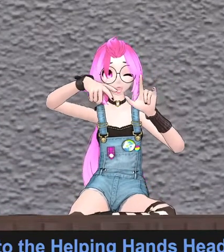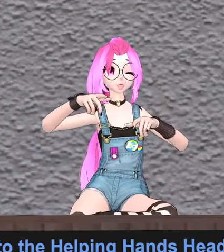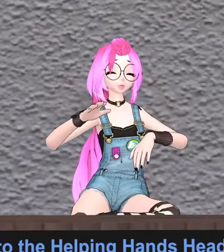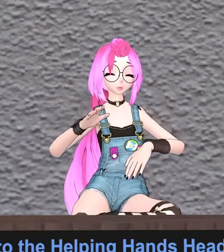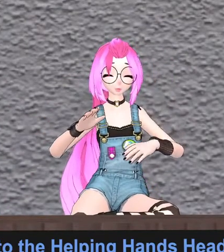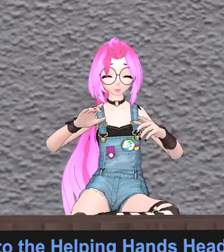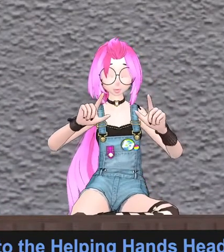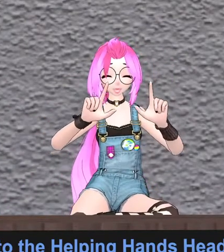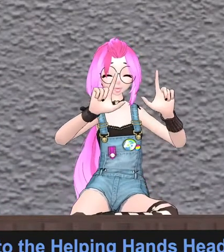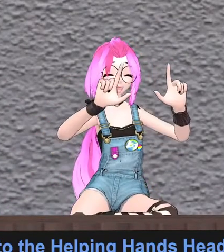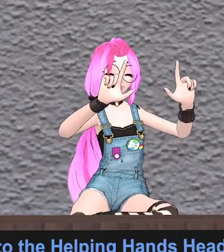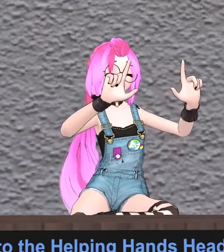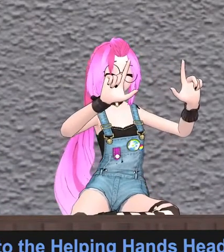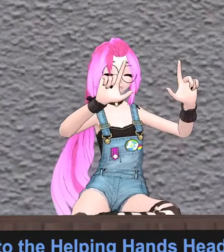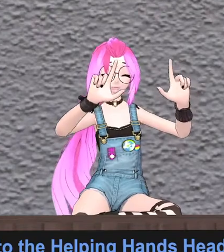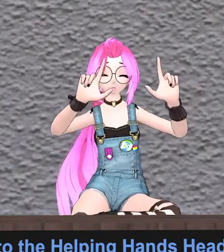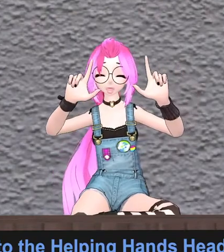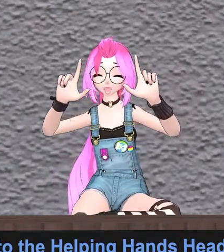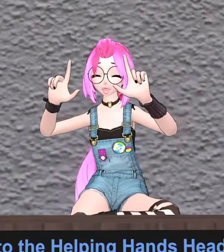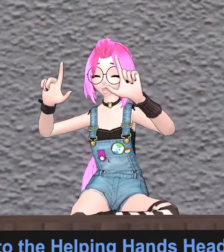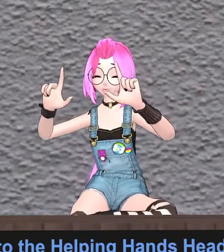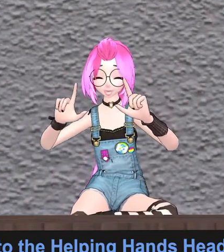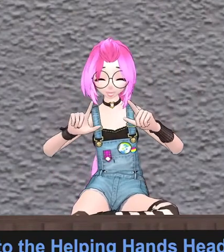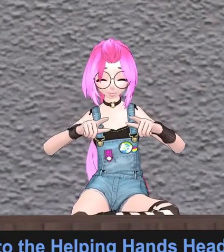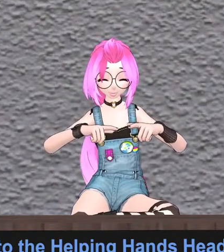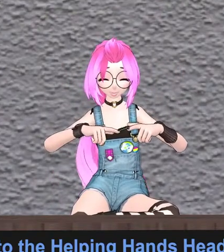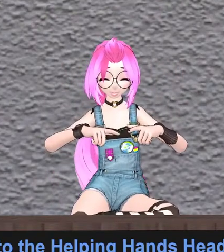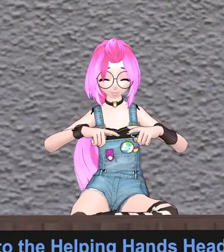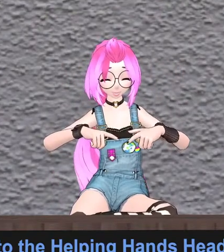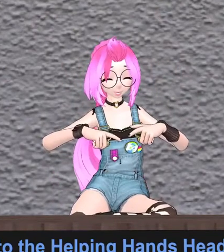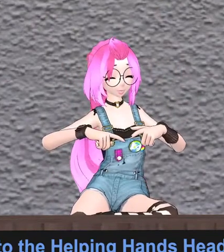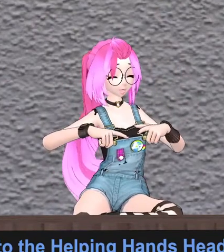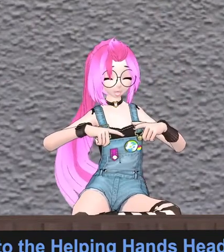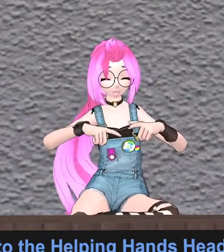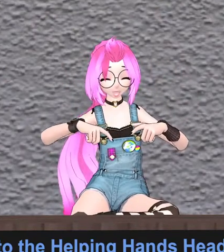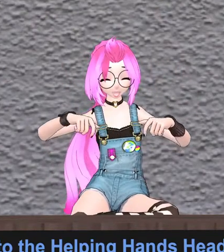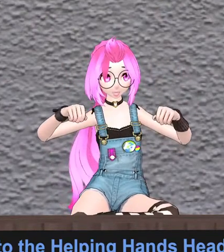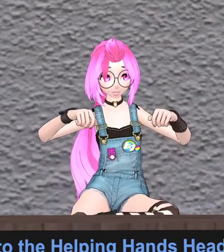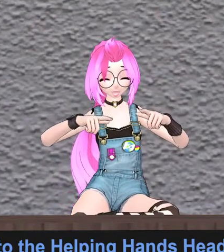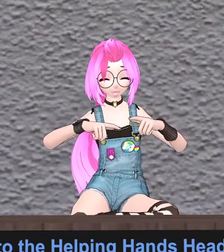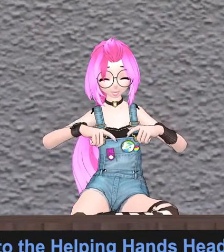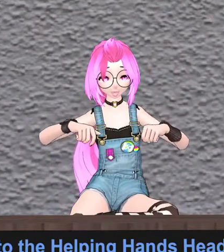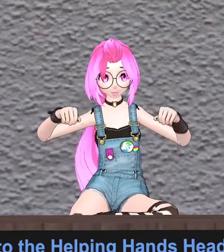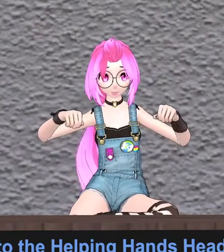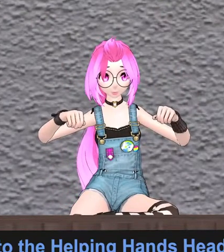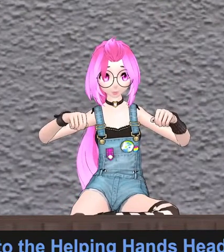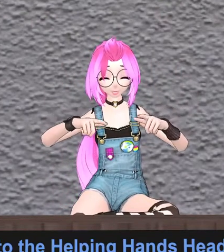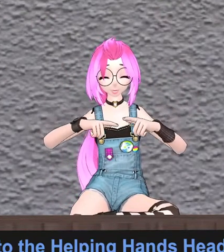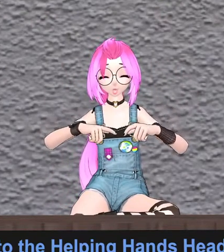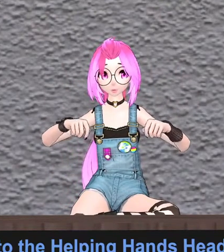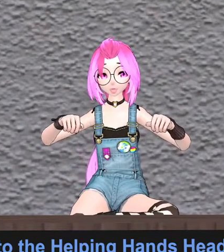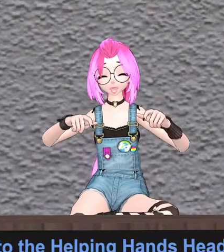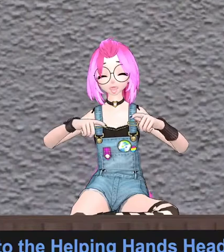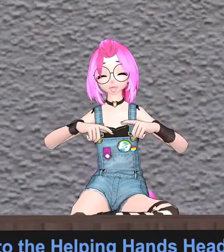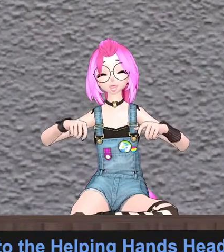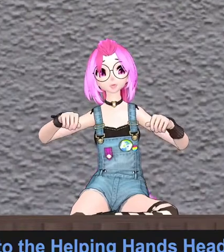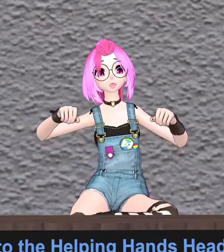Japan. You're going to have two L hands down here like this and pull multiple times.